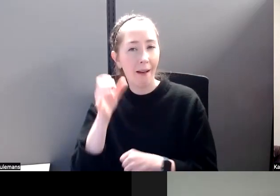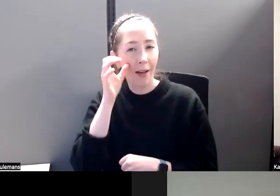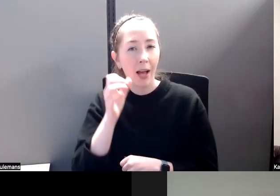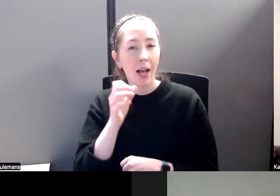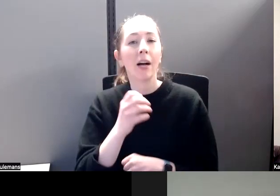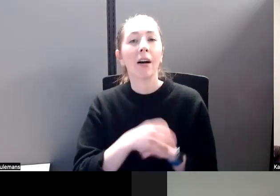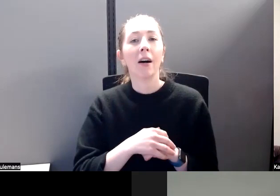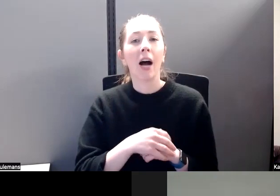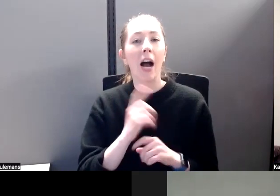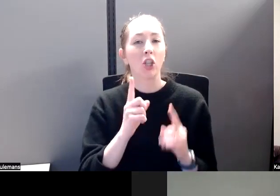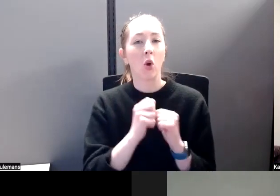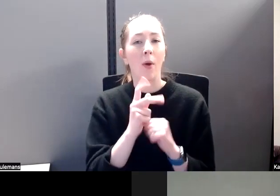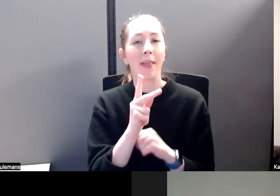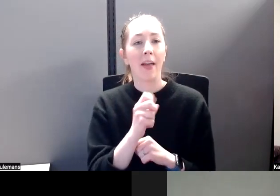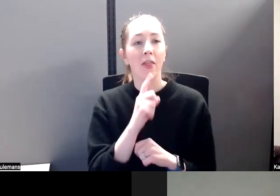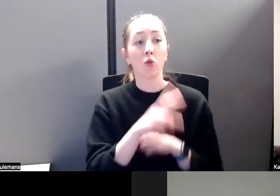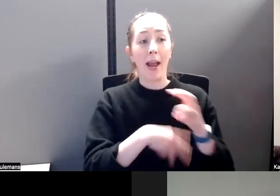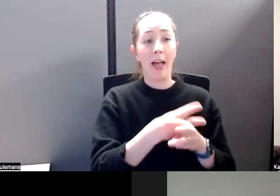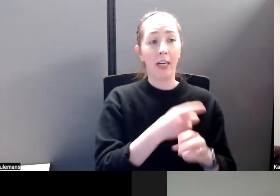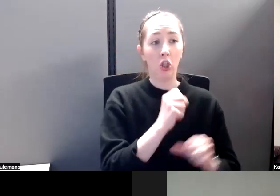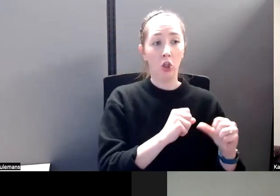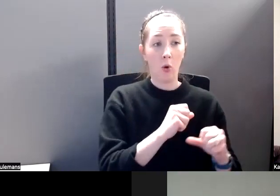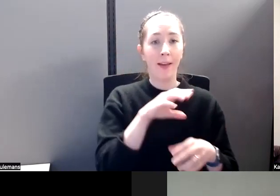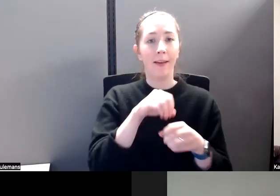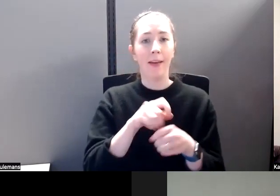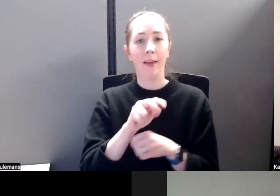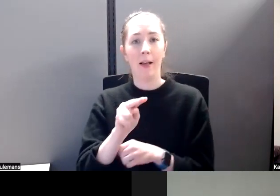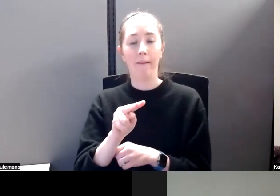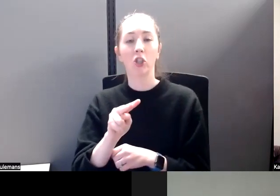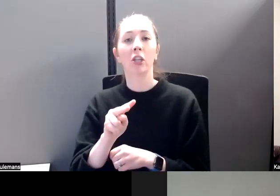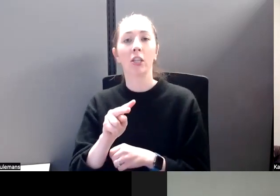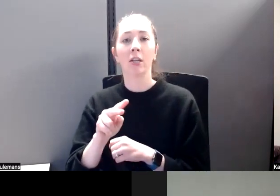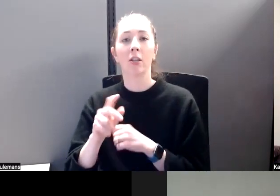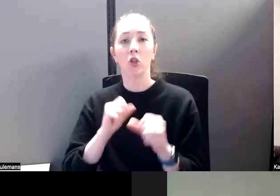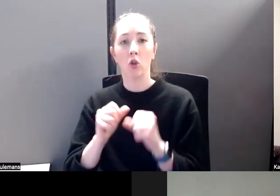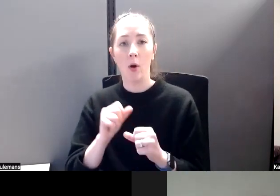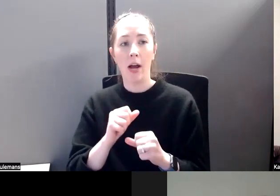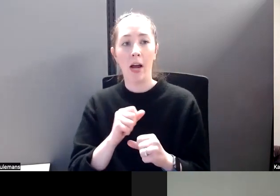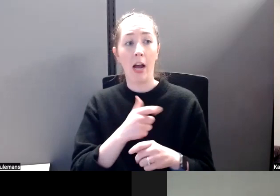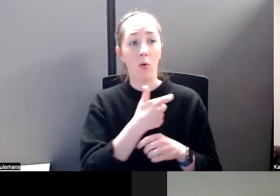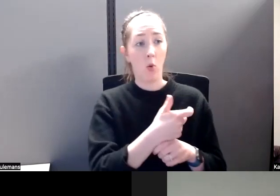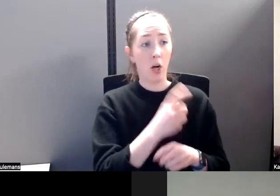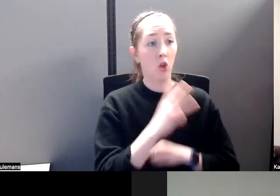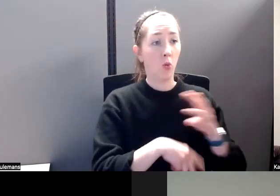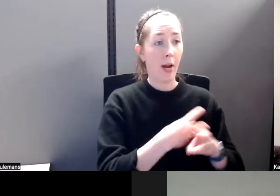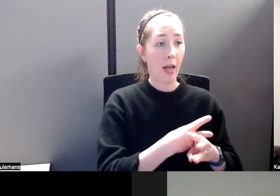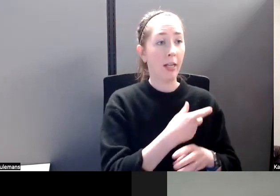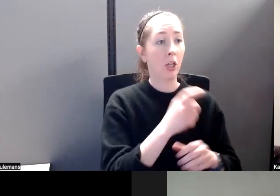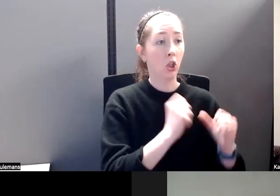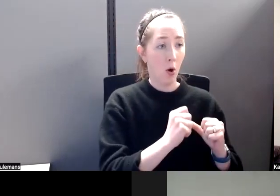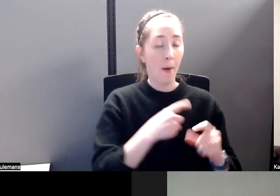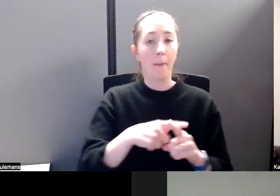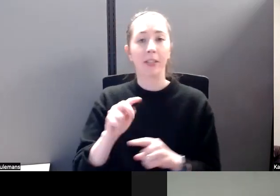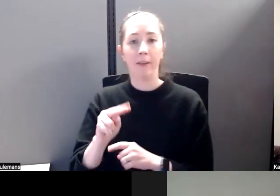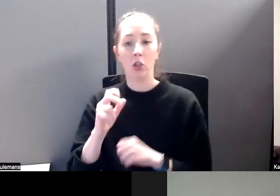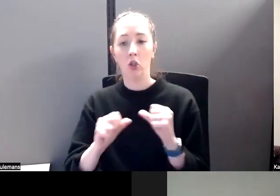morning. There's a reality show in the television show. So I had to shoot the reality show, and then I had to shoot the television